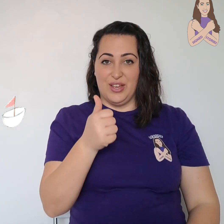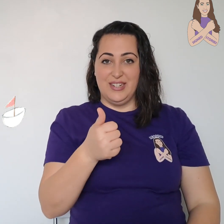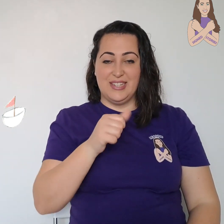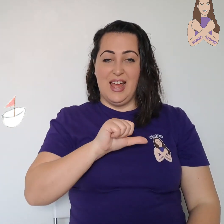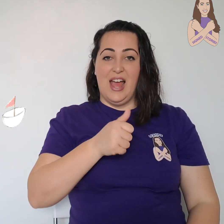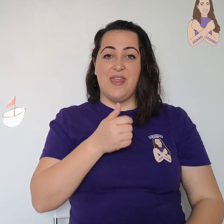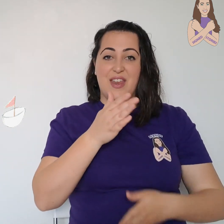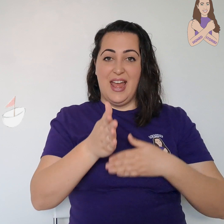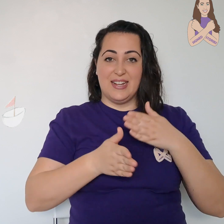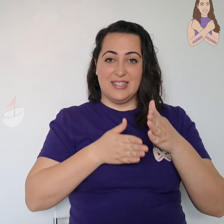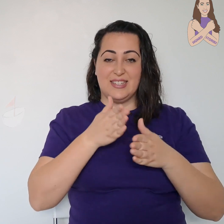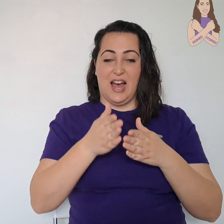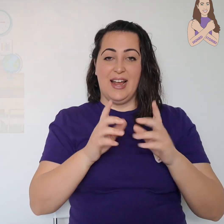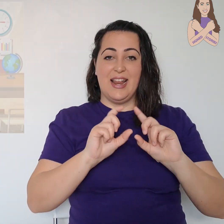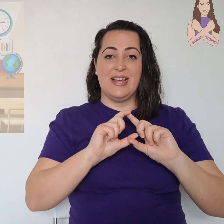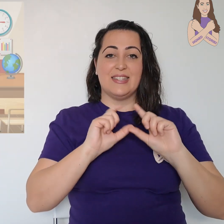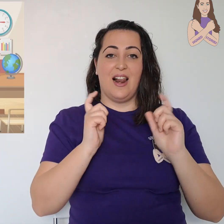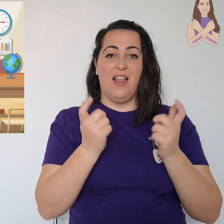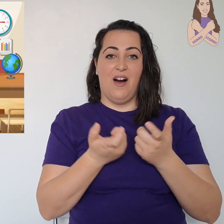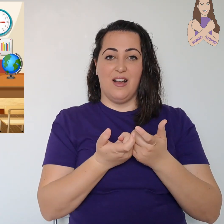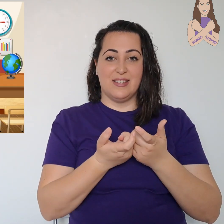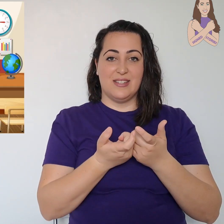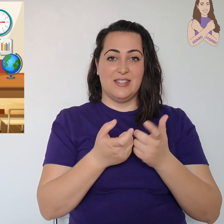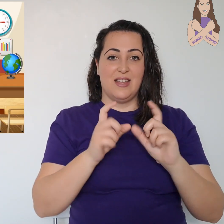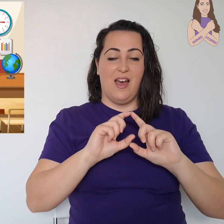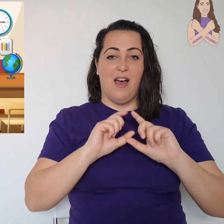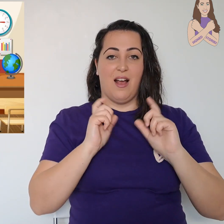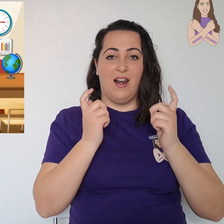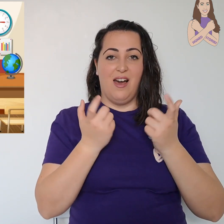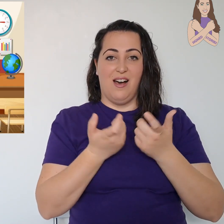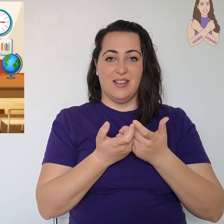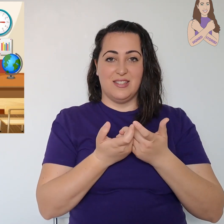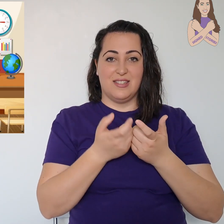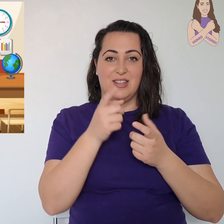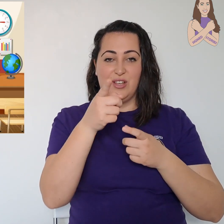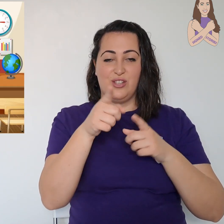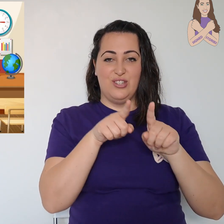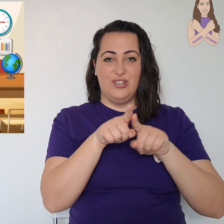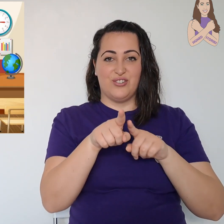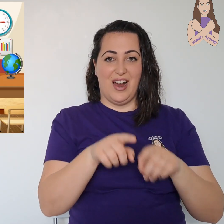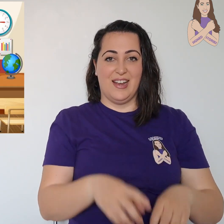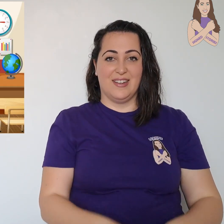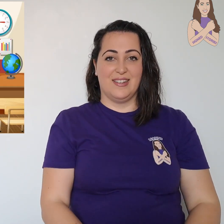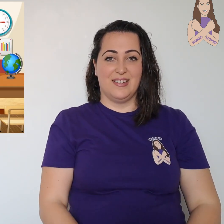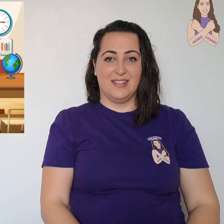Good. The next sign is class. Class. You try.